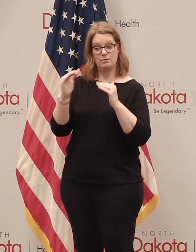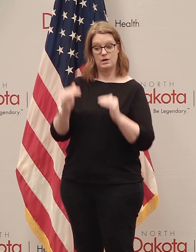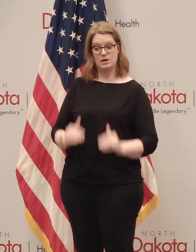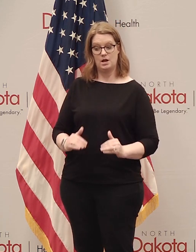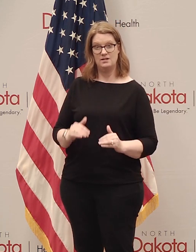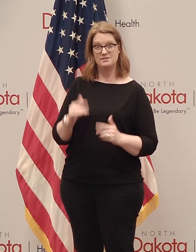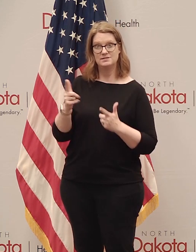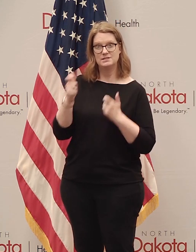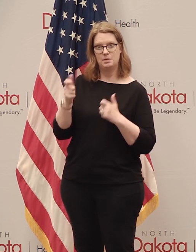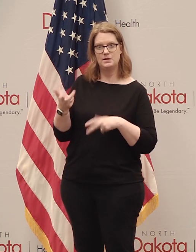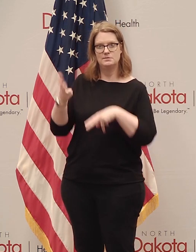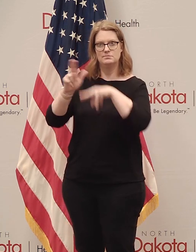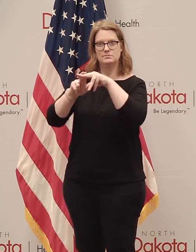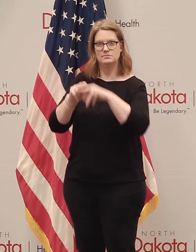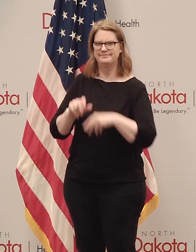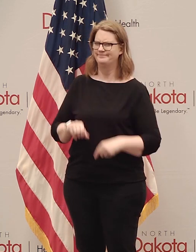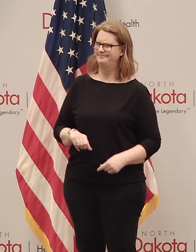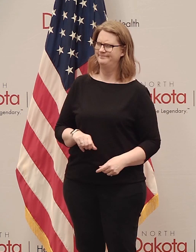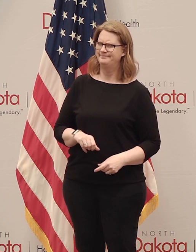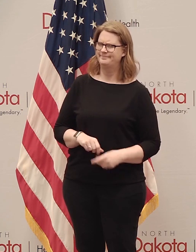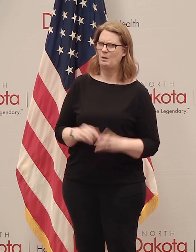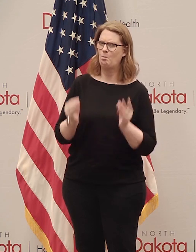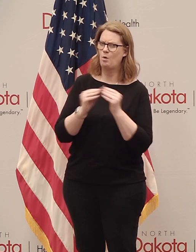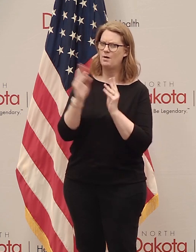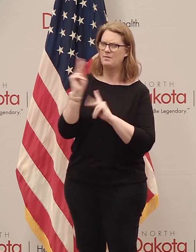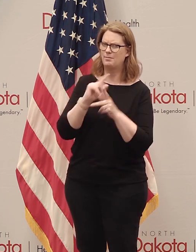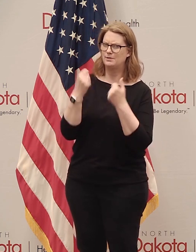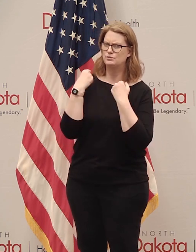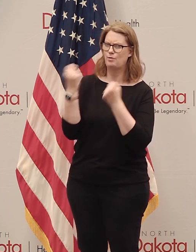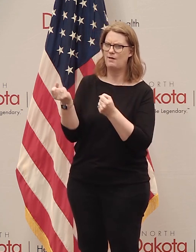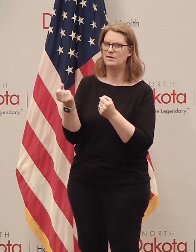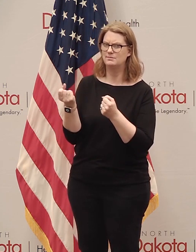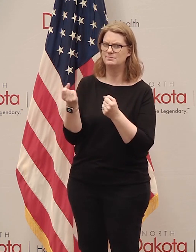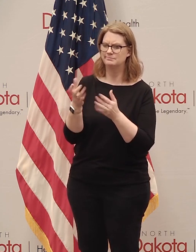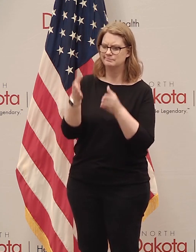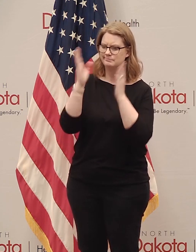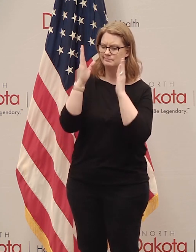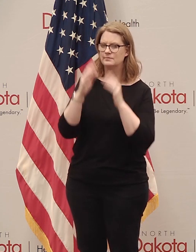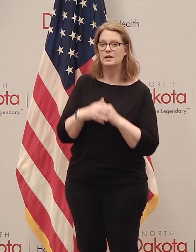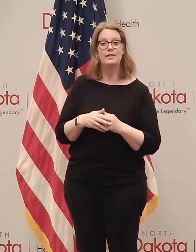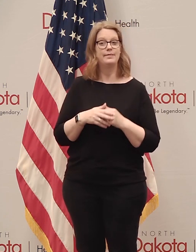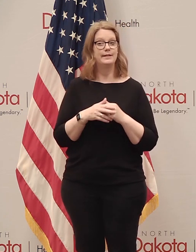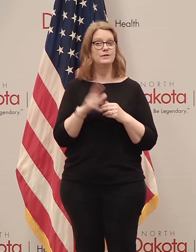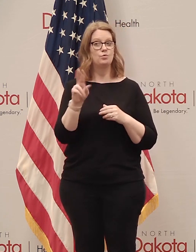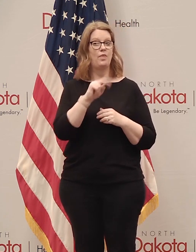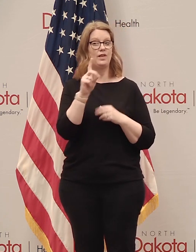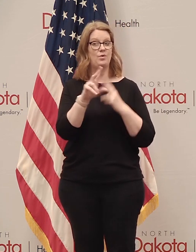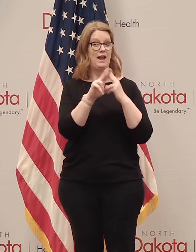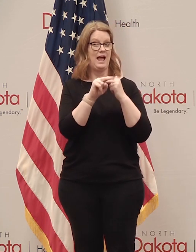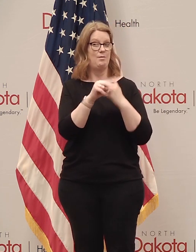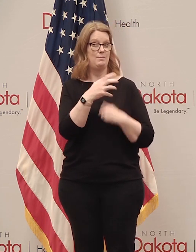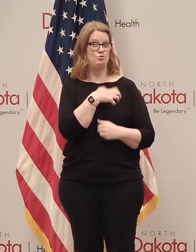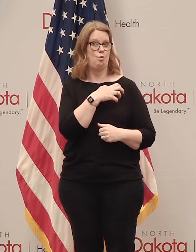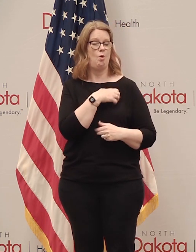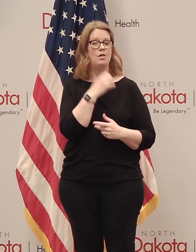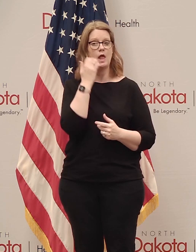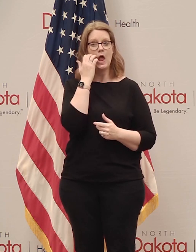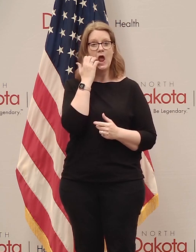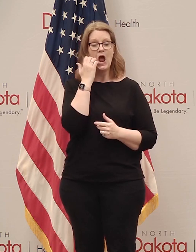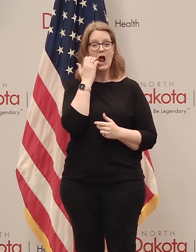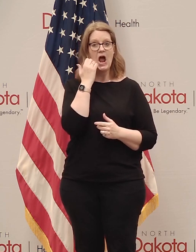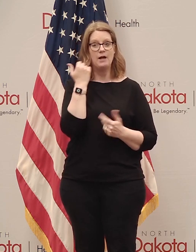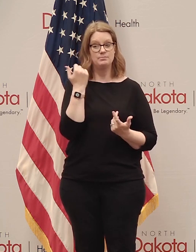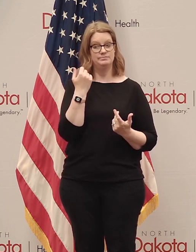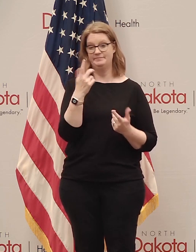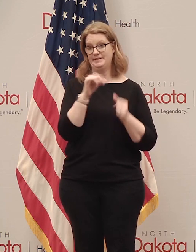up. We want to remind people, with more people on the road, again, pay close attention. The Highway Patrol, North Dakota's finest, who's been out working hard